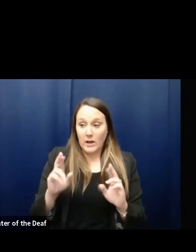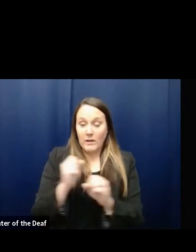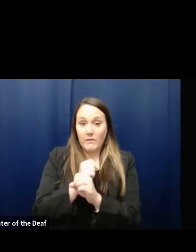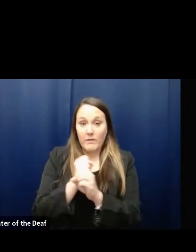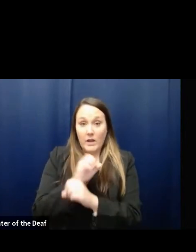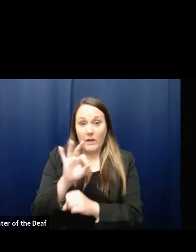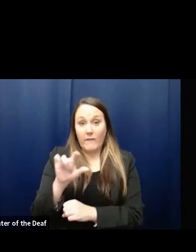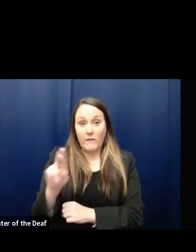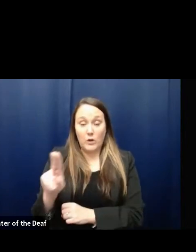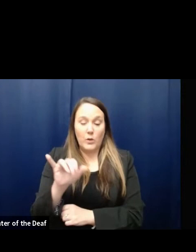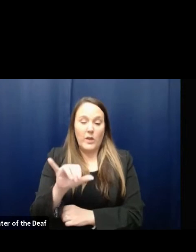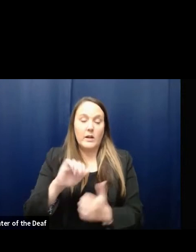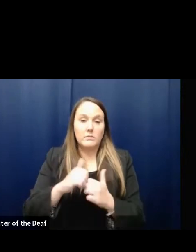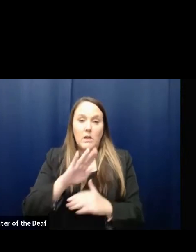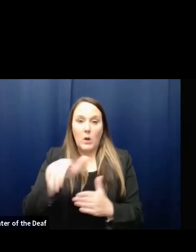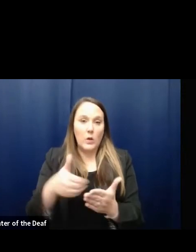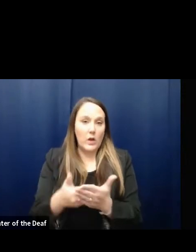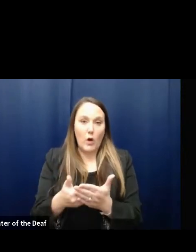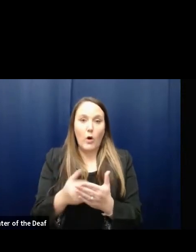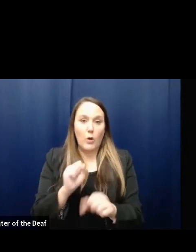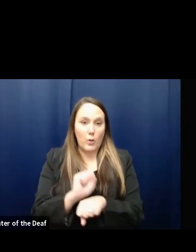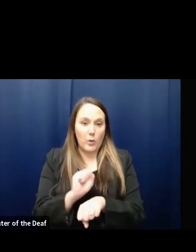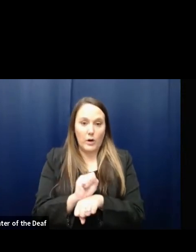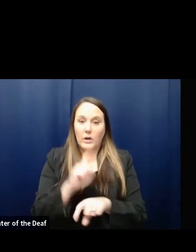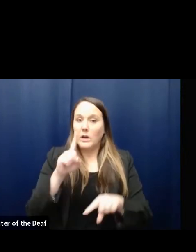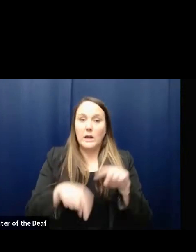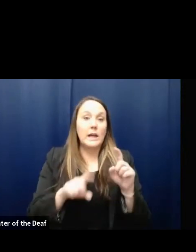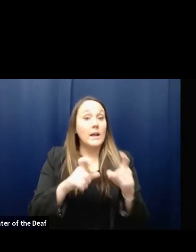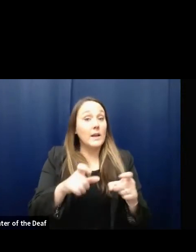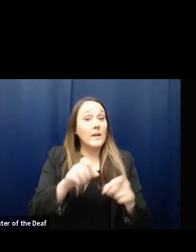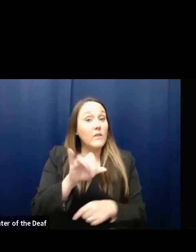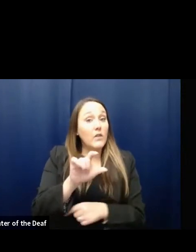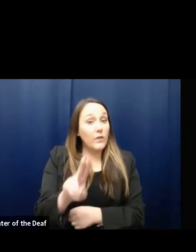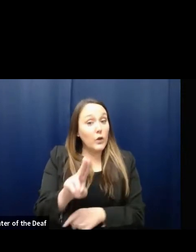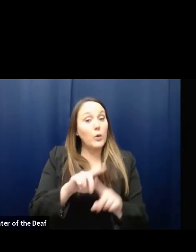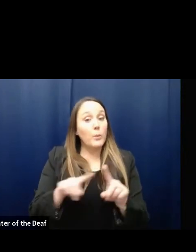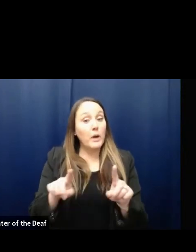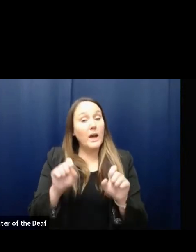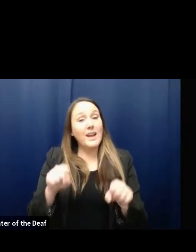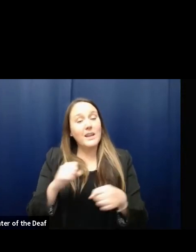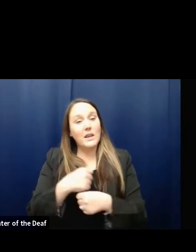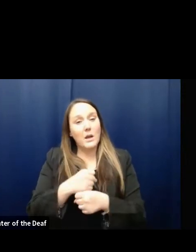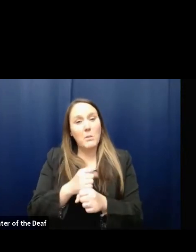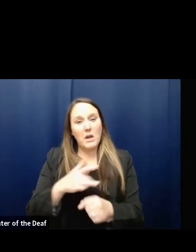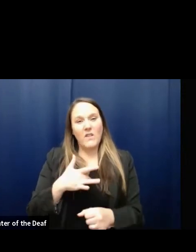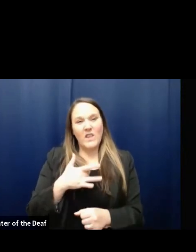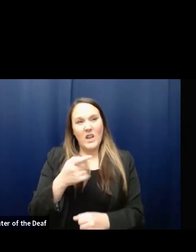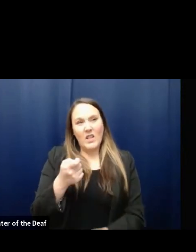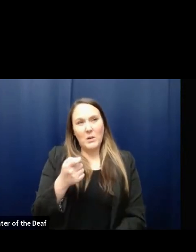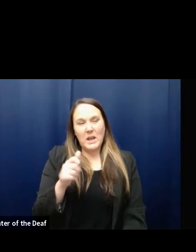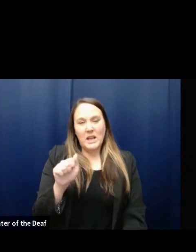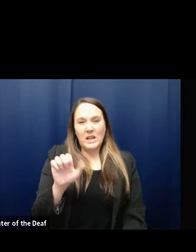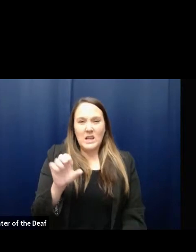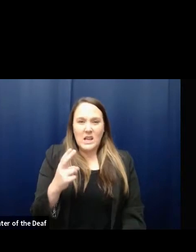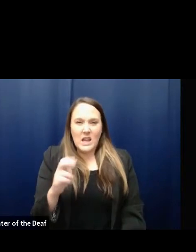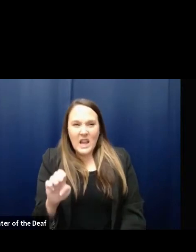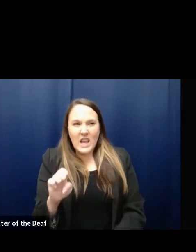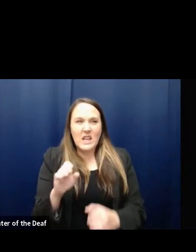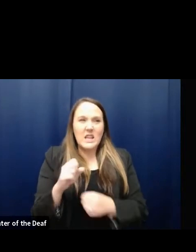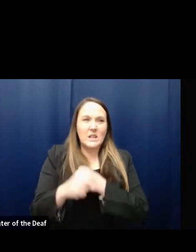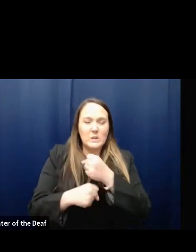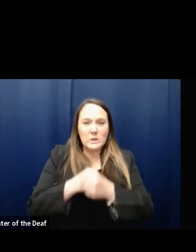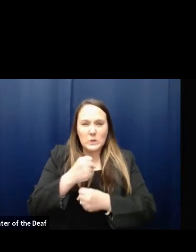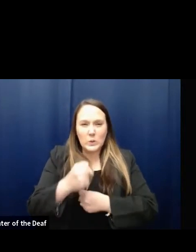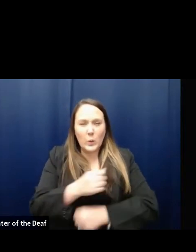work. And it can't give you the flu, but you know what it can do? It can make you feel a little bit achy. It might make you have some soreness where it was